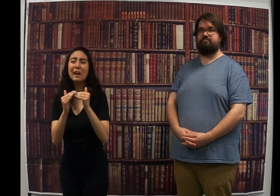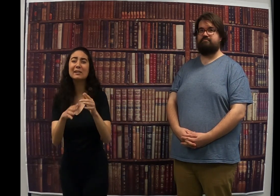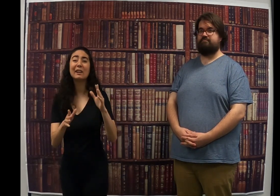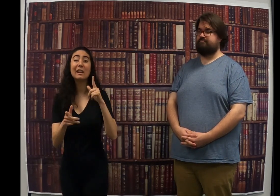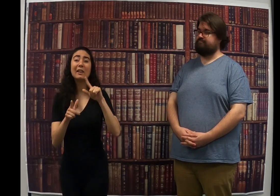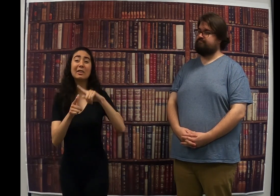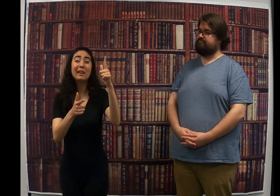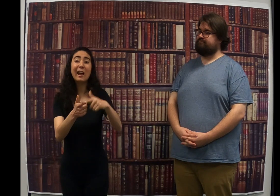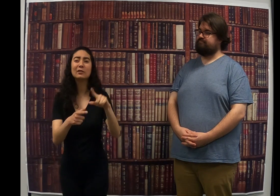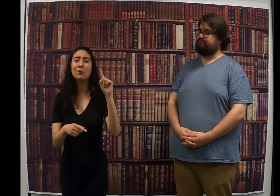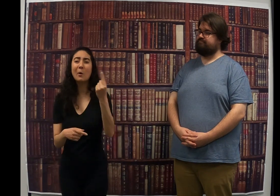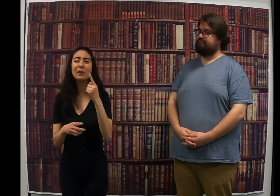called Narcissus.